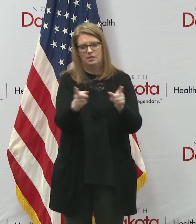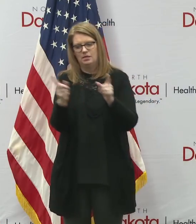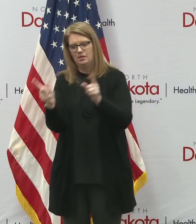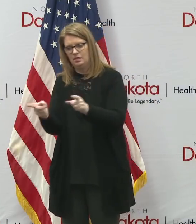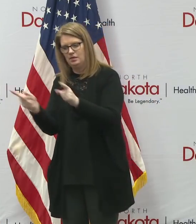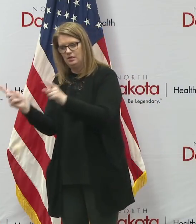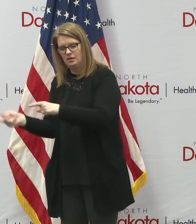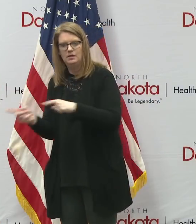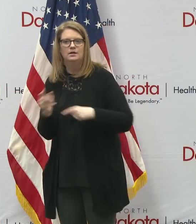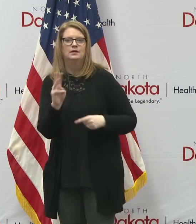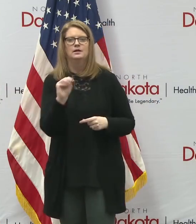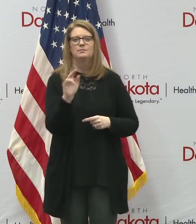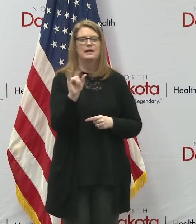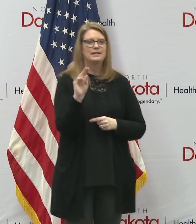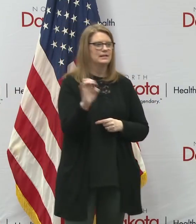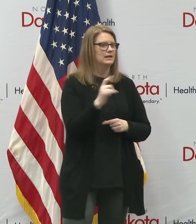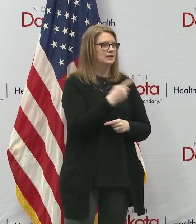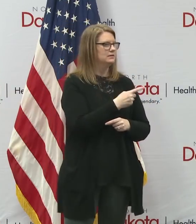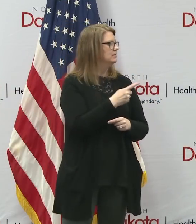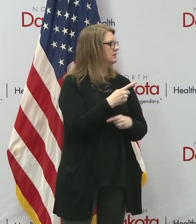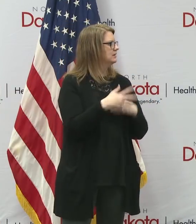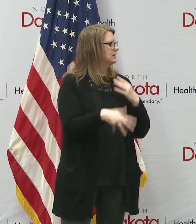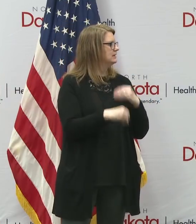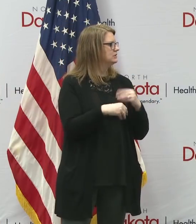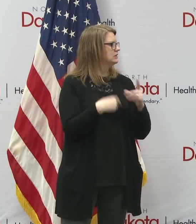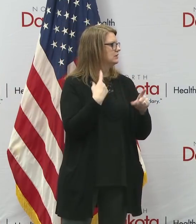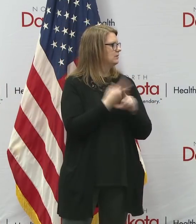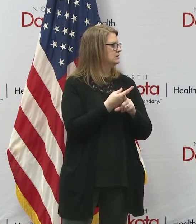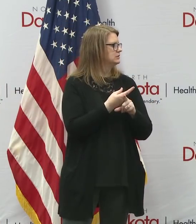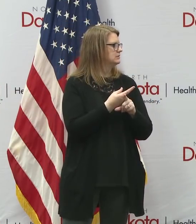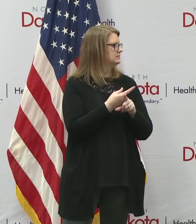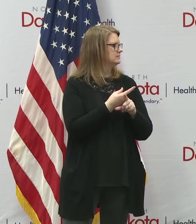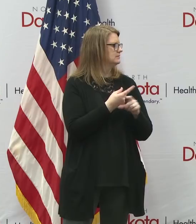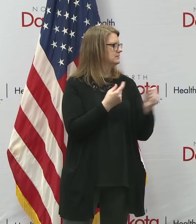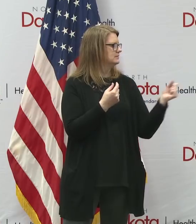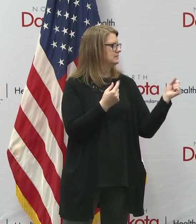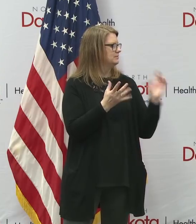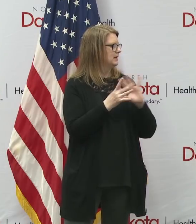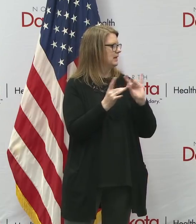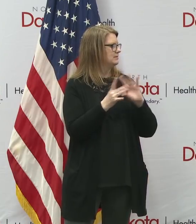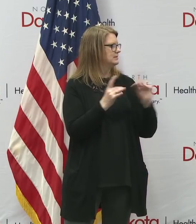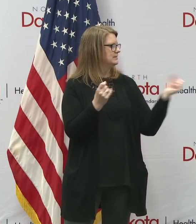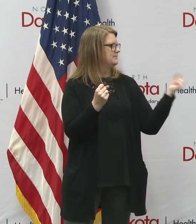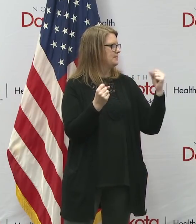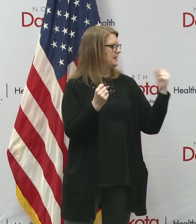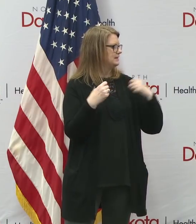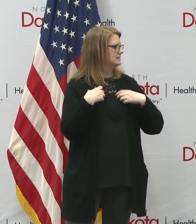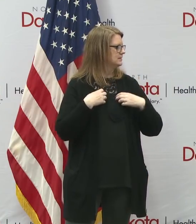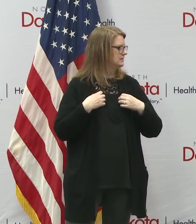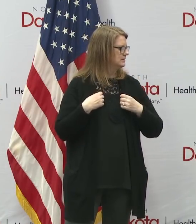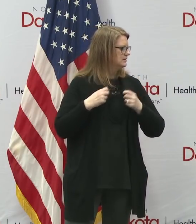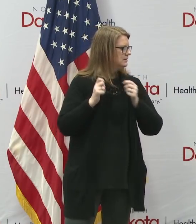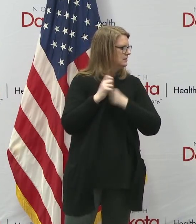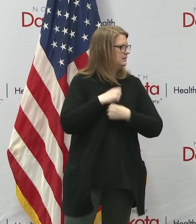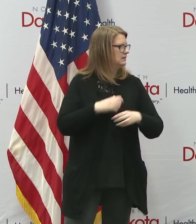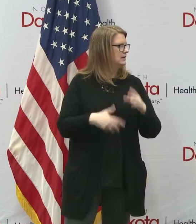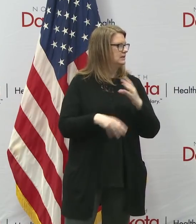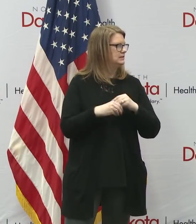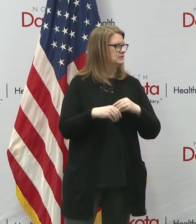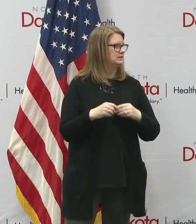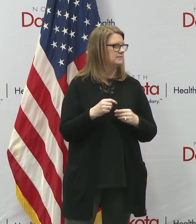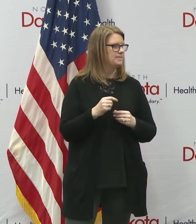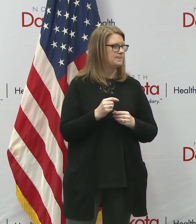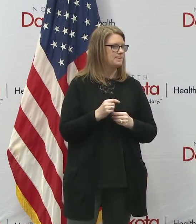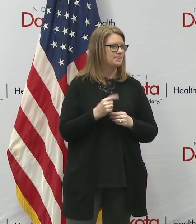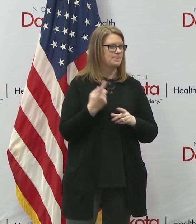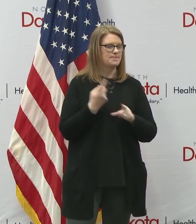here, is for possible addition or correction to my comments. Okay, is this an addition or a correction?